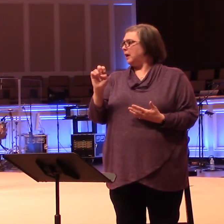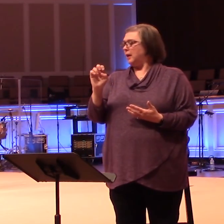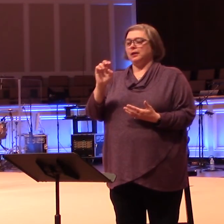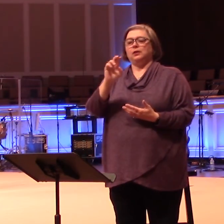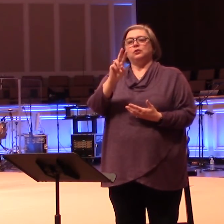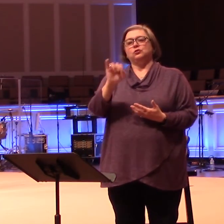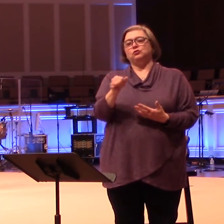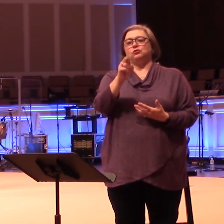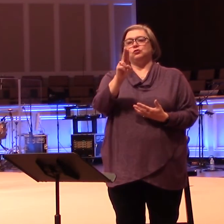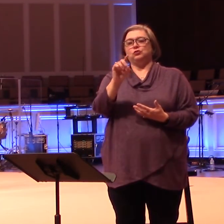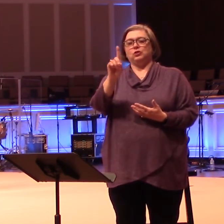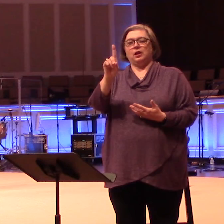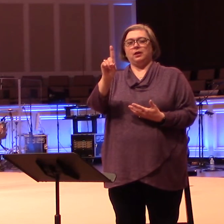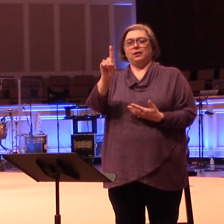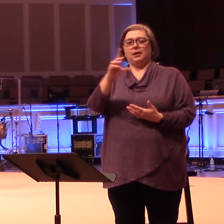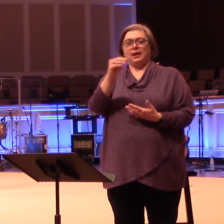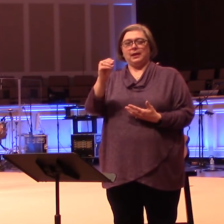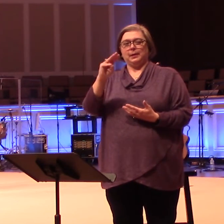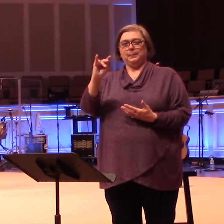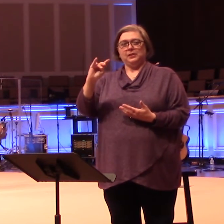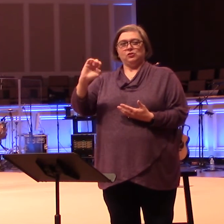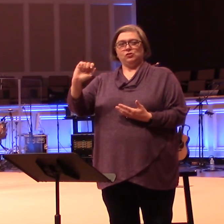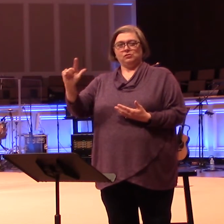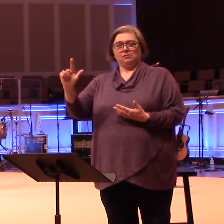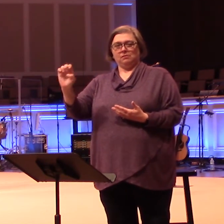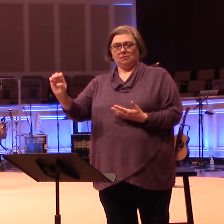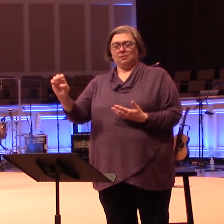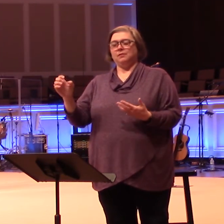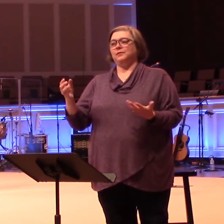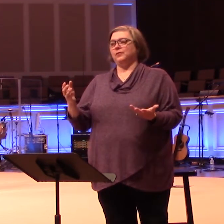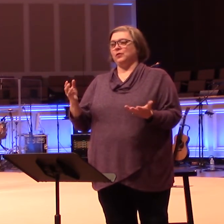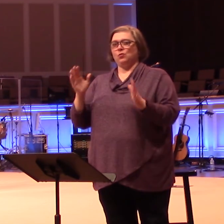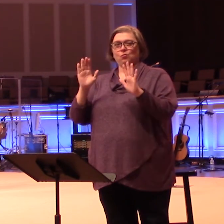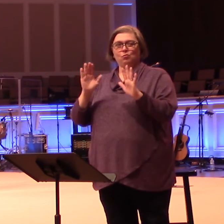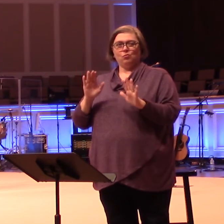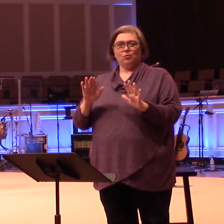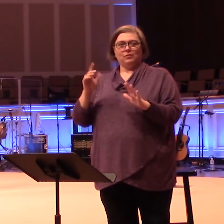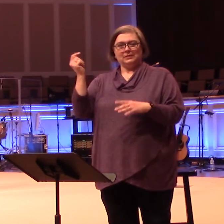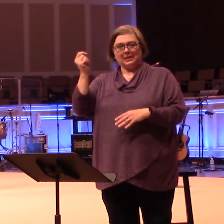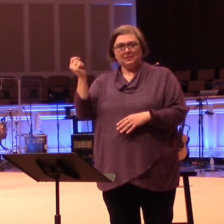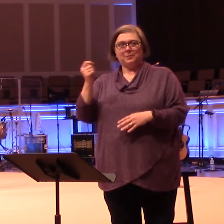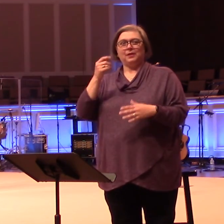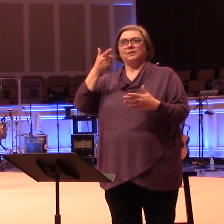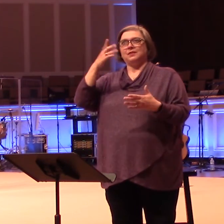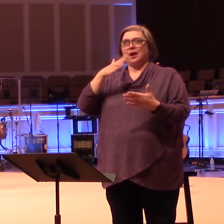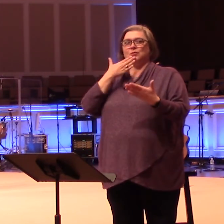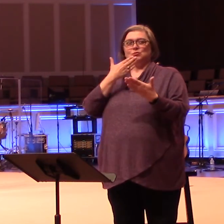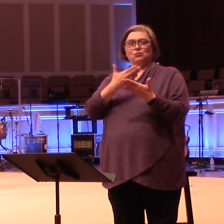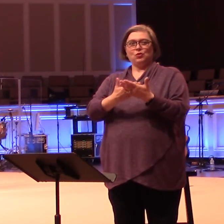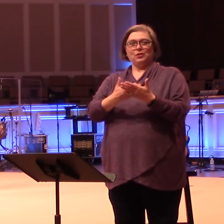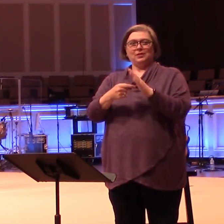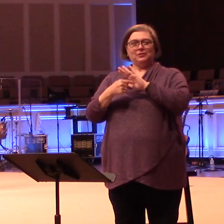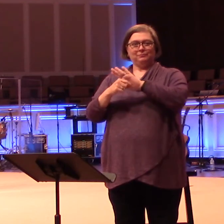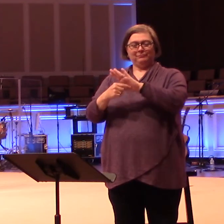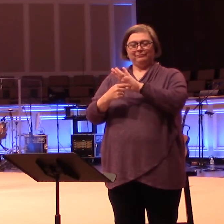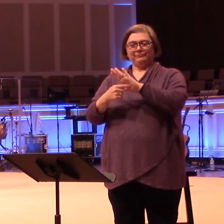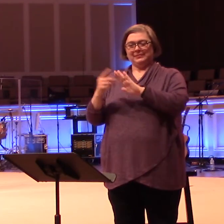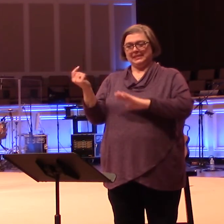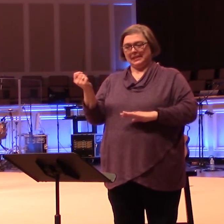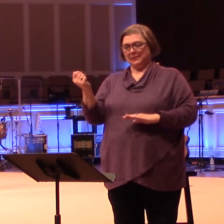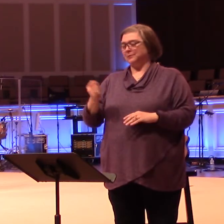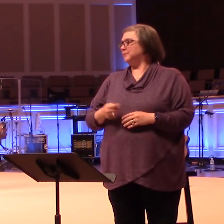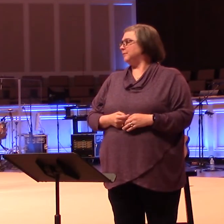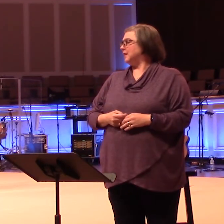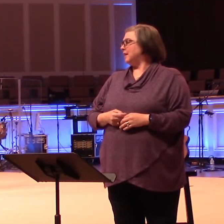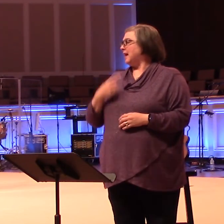to do in our lives. They have an incredible testimony of God's goodness And I think God's got a lot